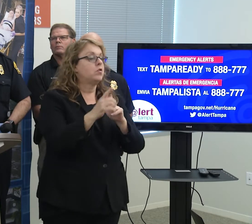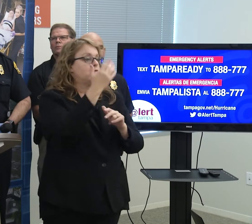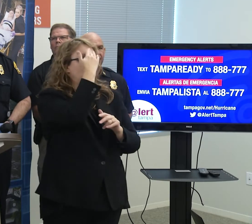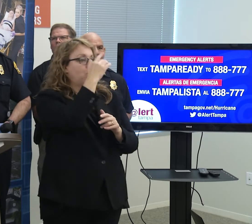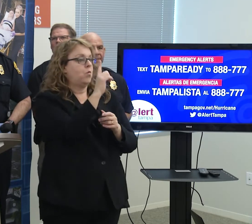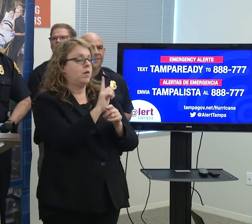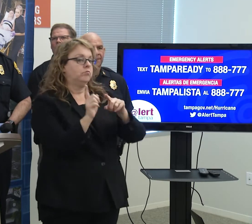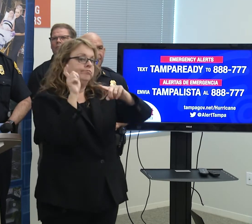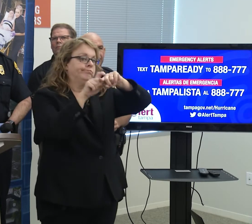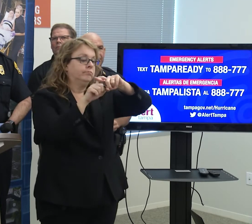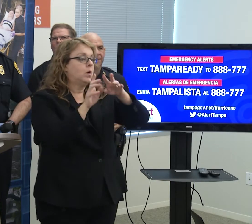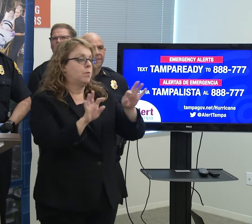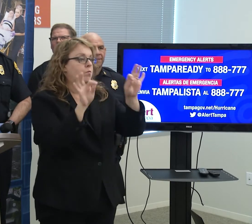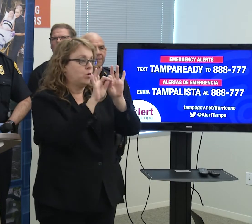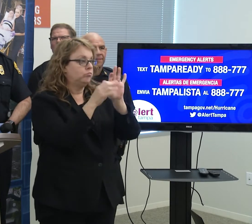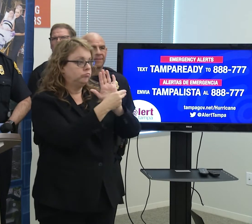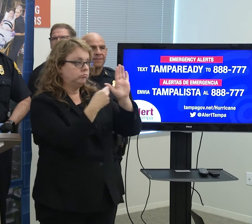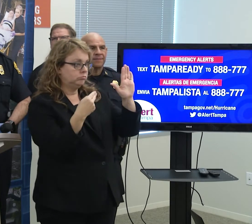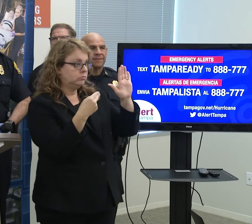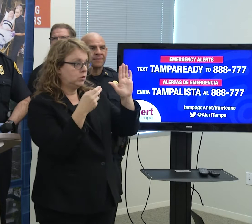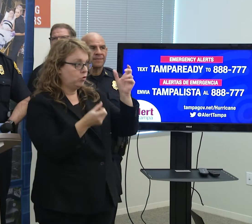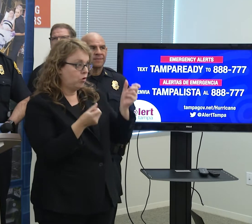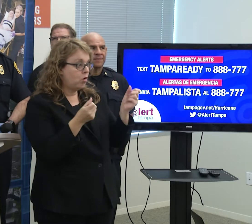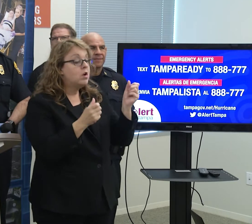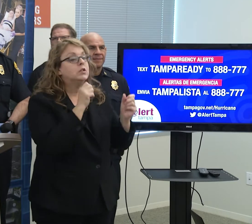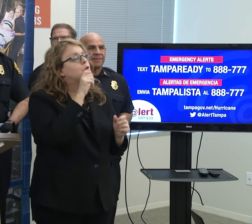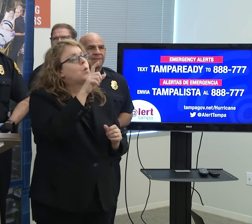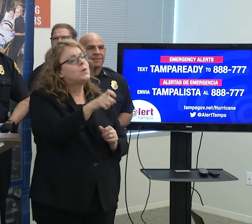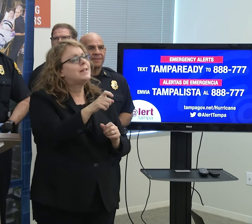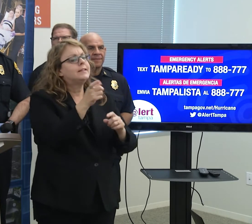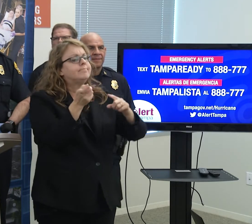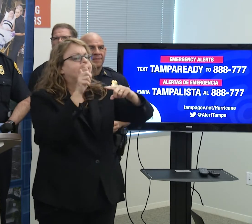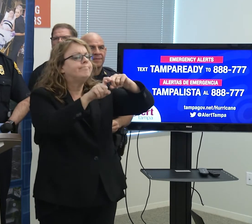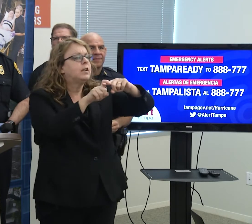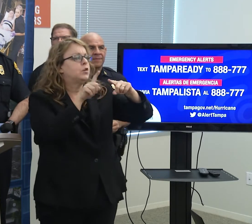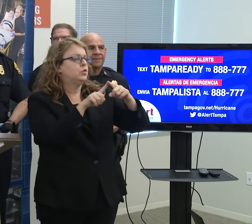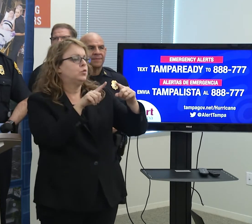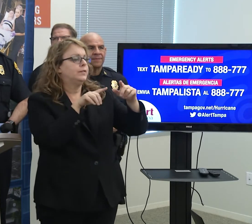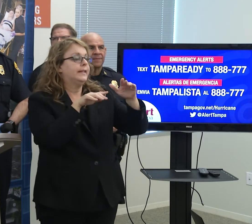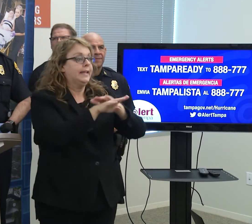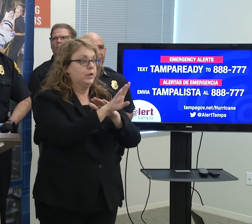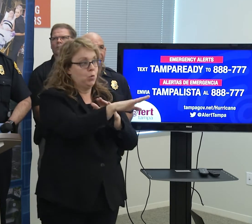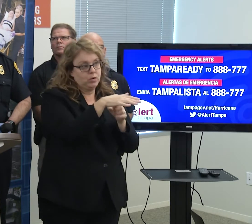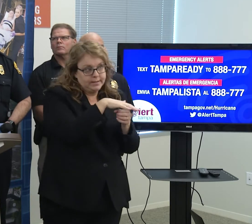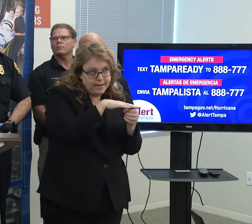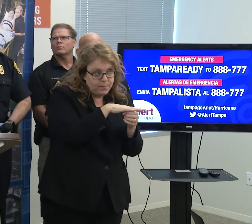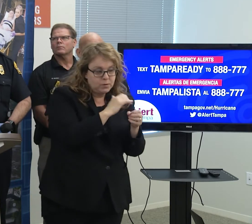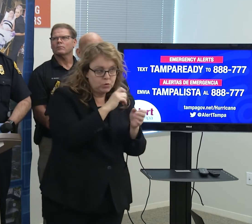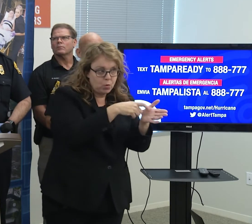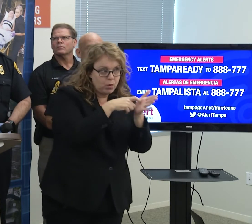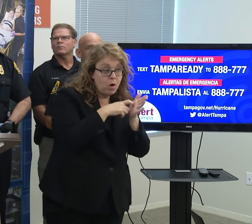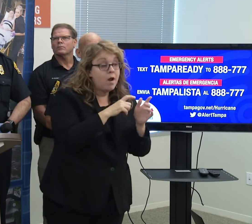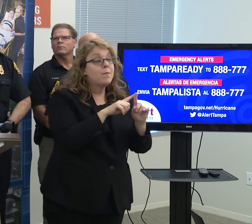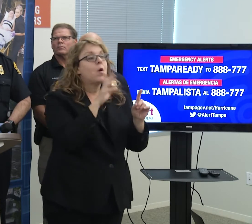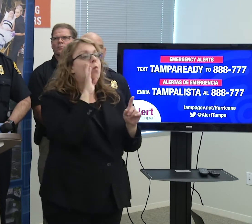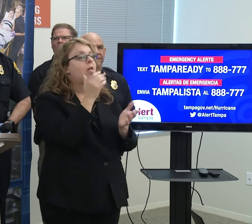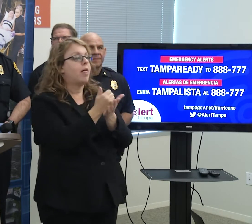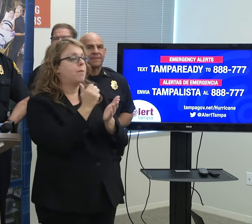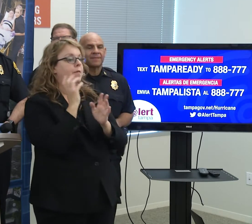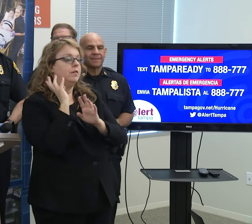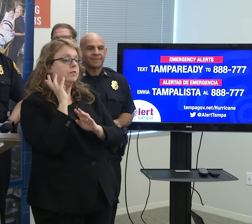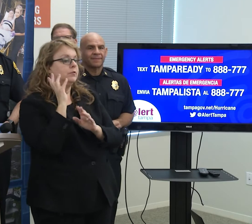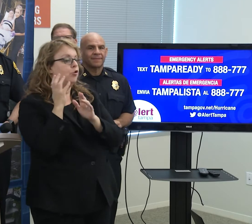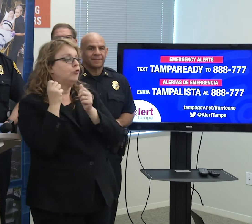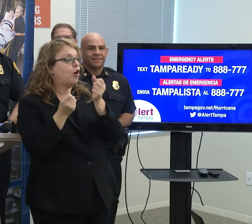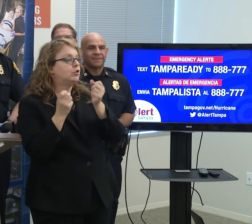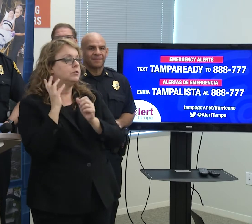know where they are. You do not need a hang tag to get back into your neighborhood, but it will speed up the